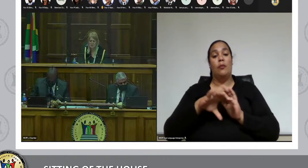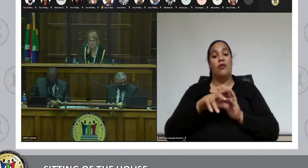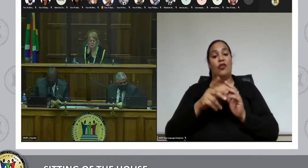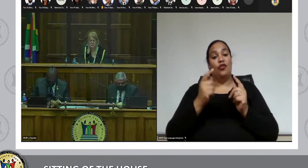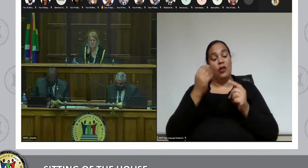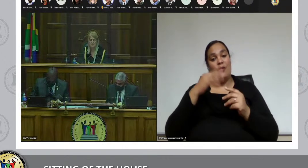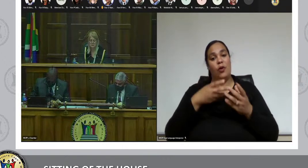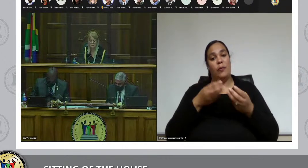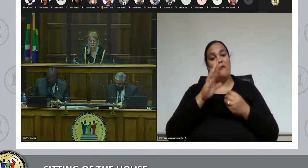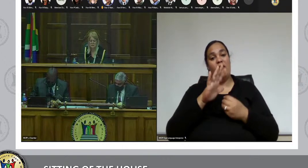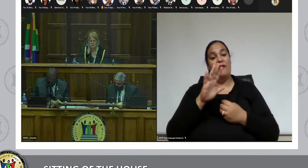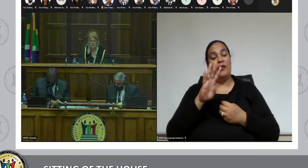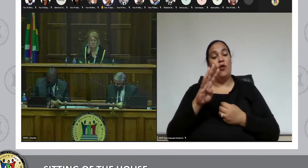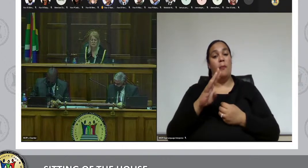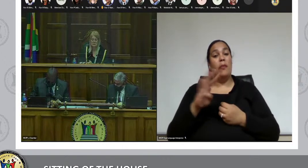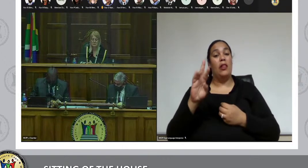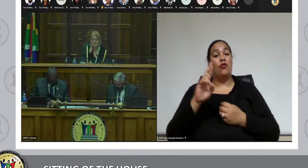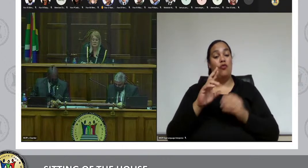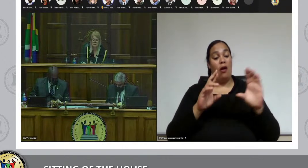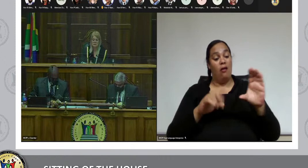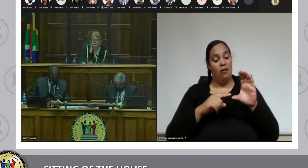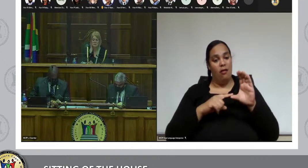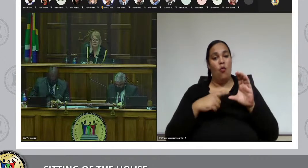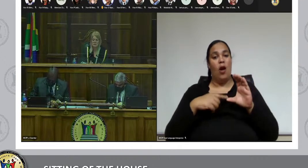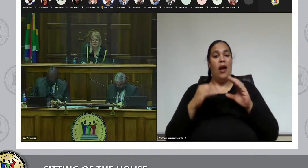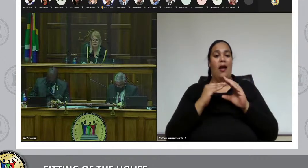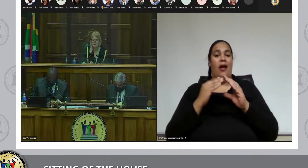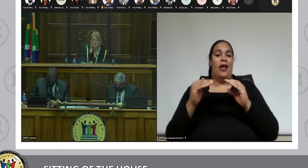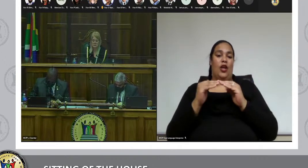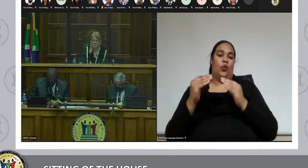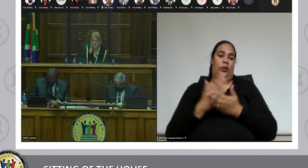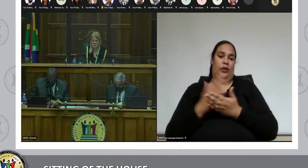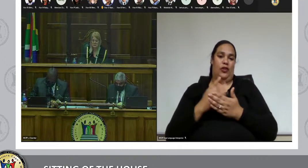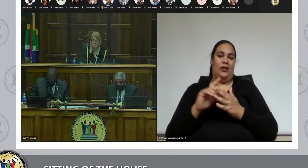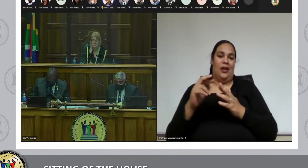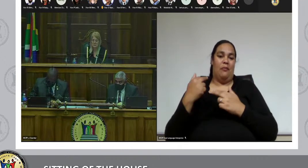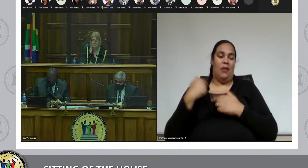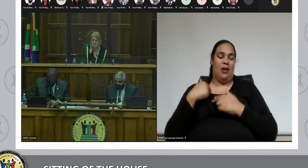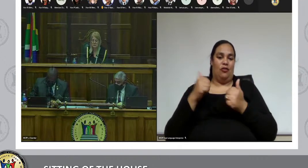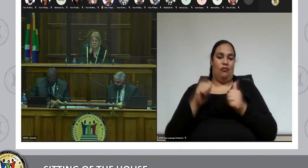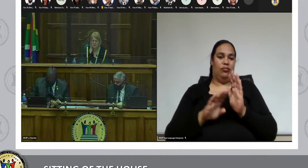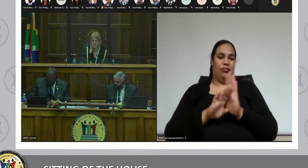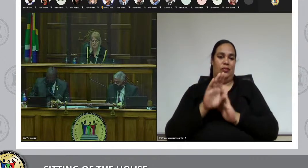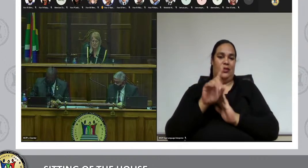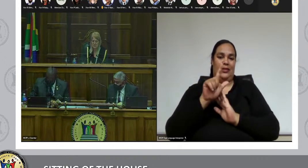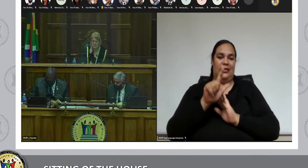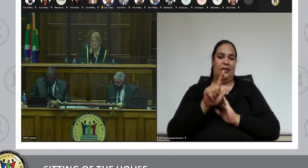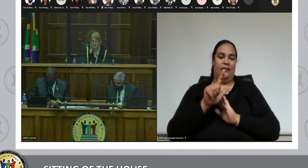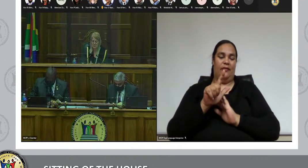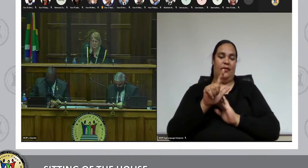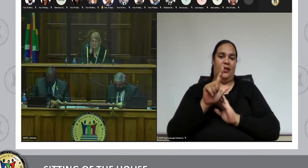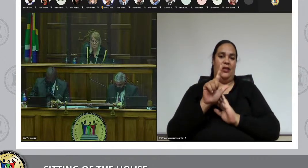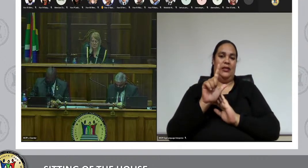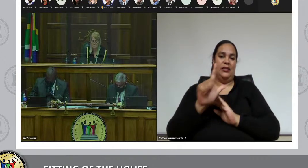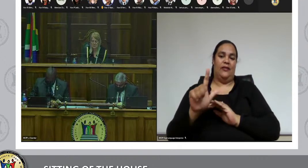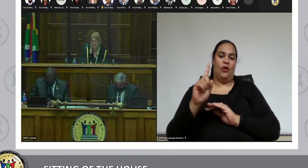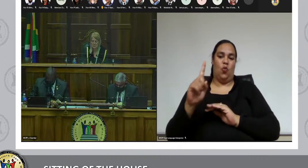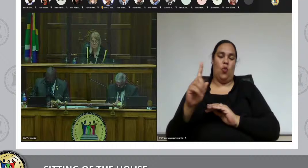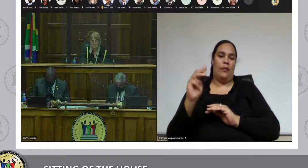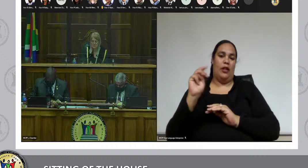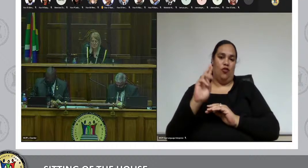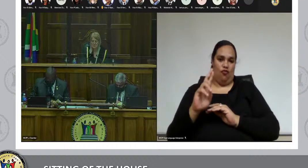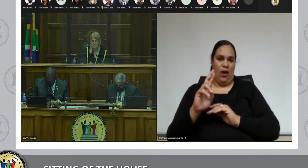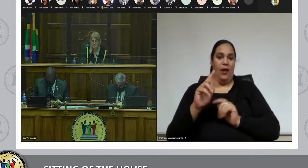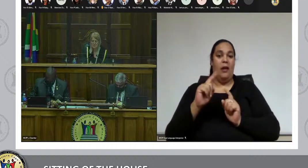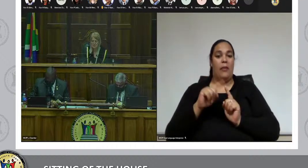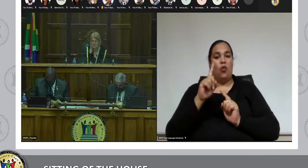receiving 54 billion rand as its equitable share, an accounting increase of 771 million rand, which